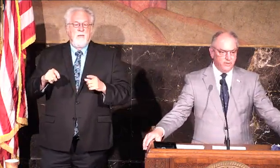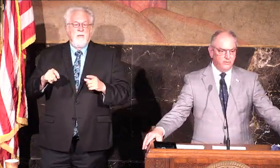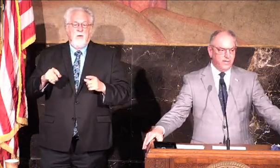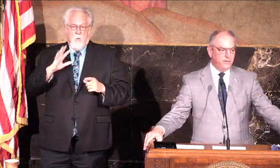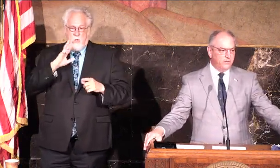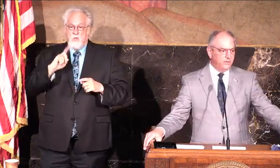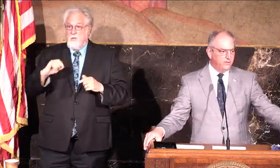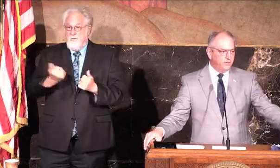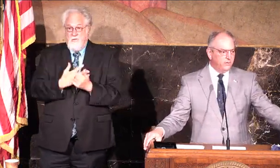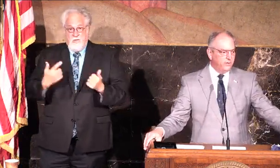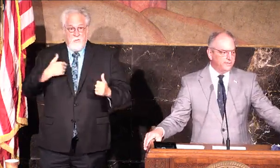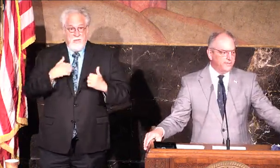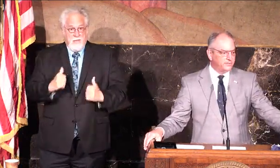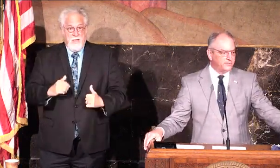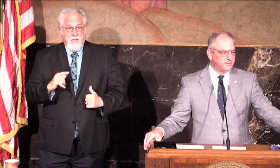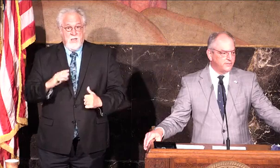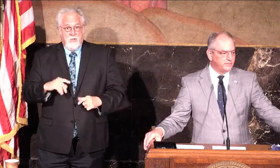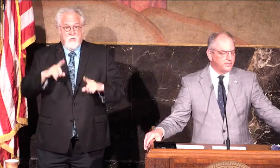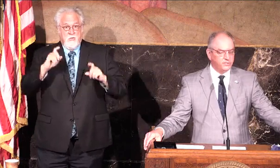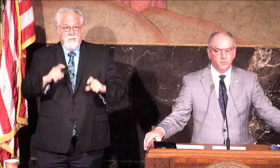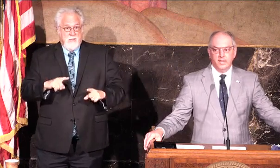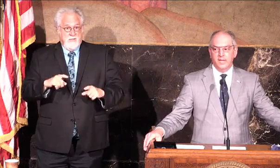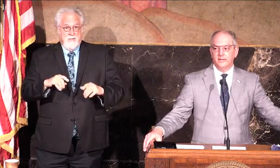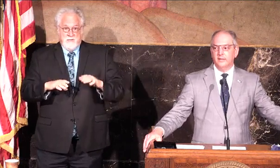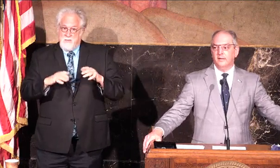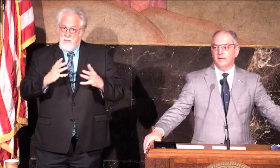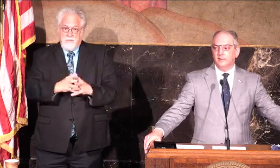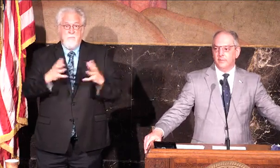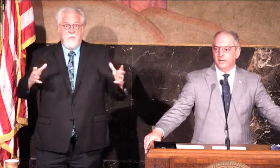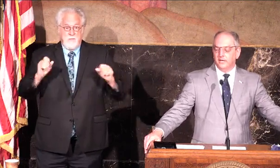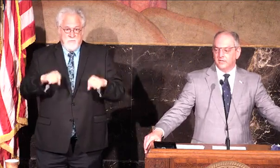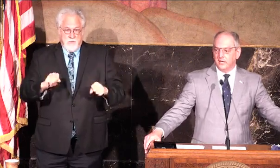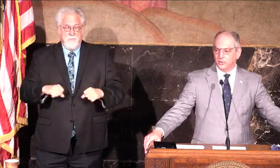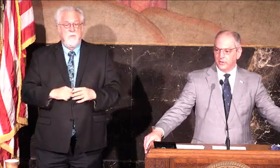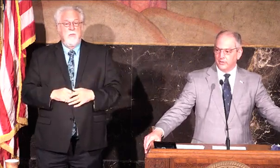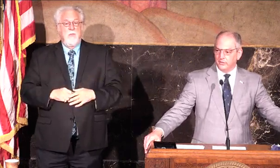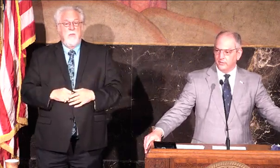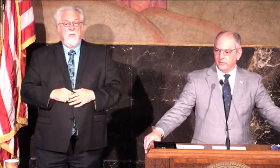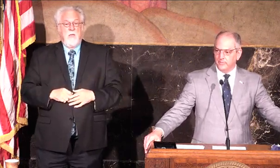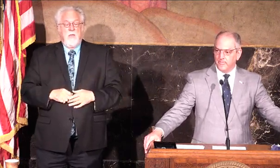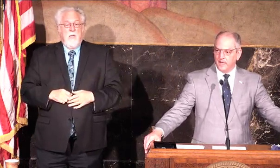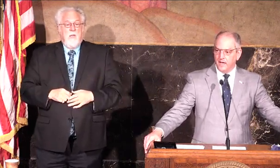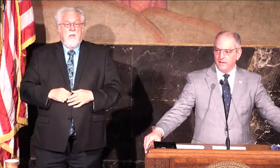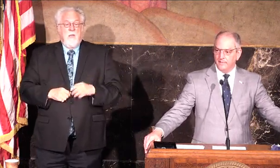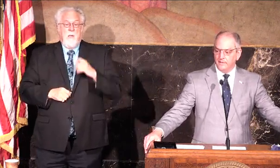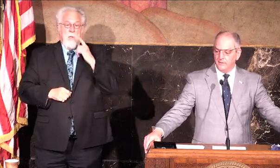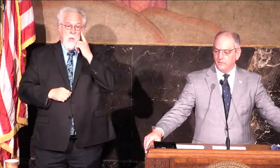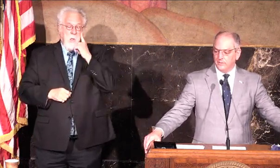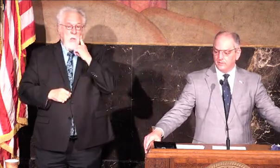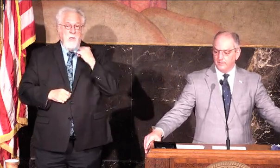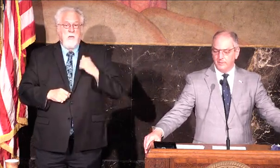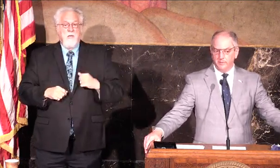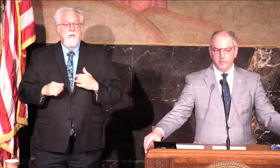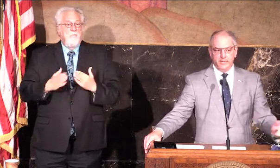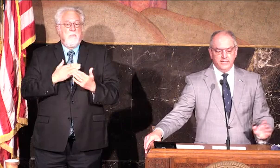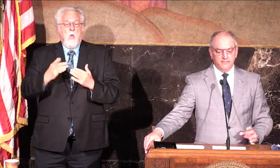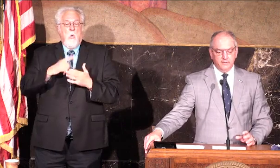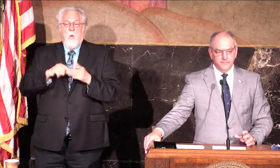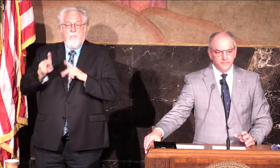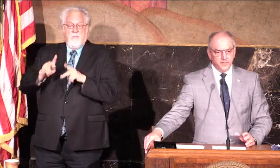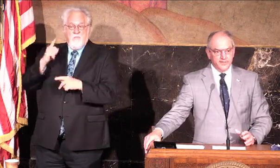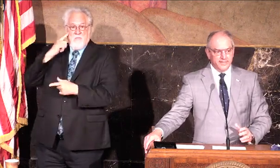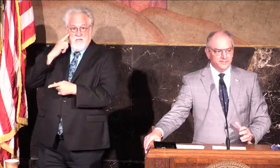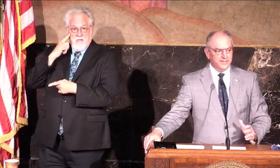in Louisiana to test as much as we can. Because contrary to what some people